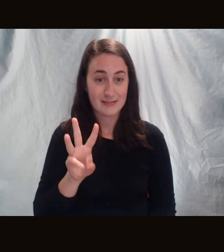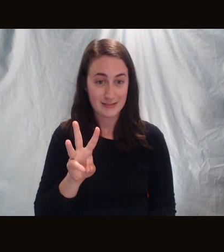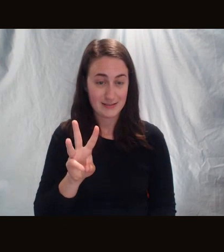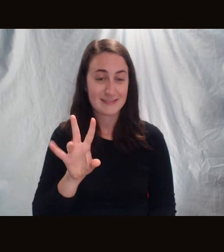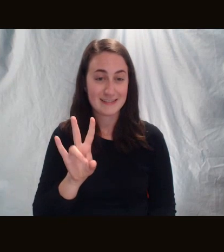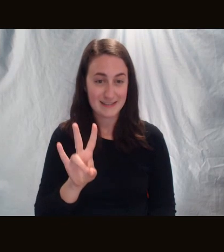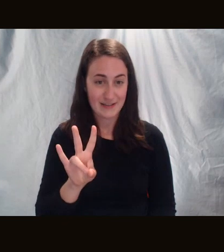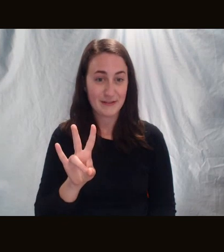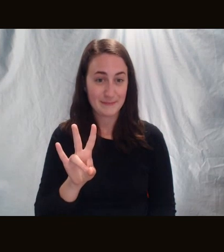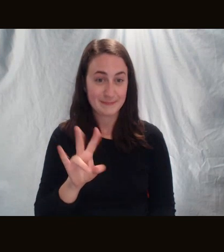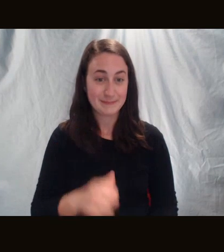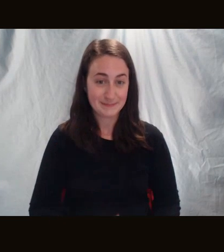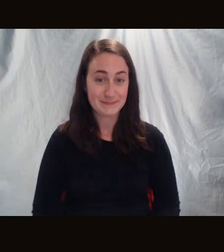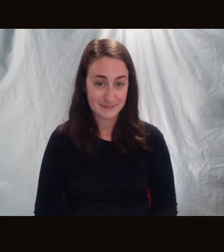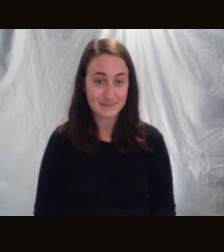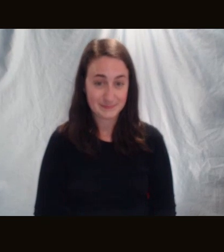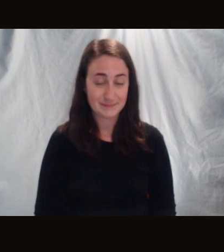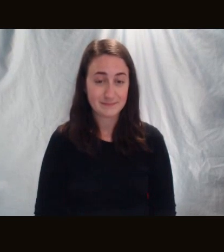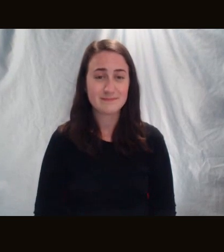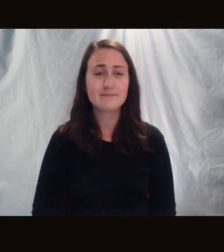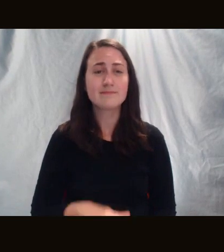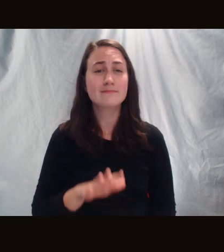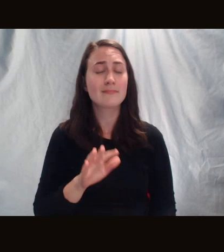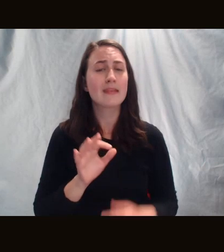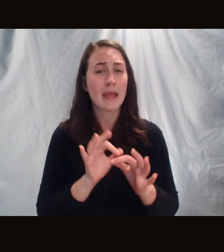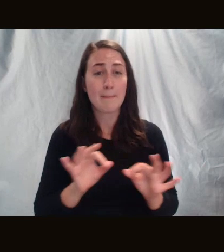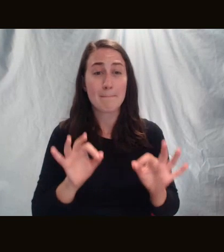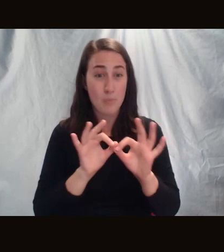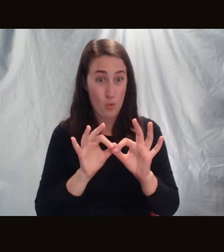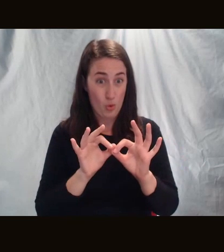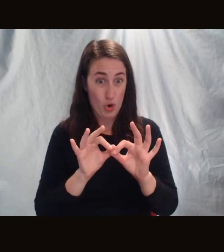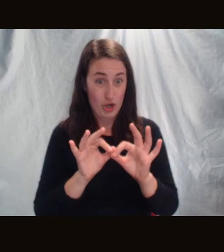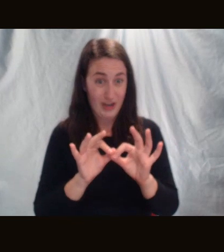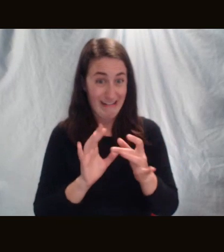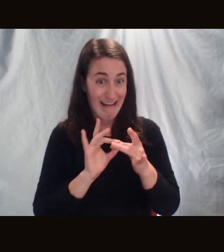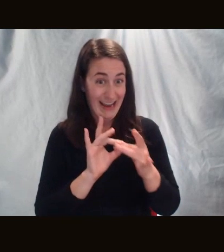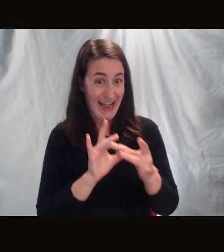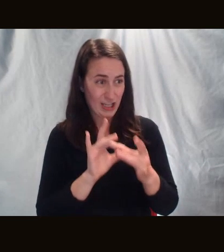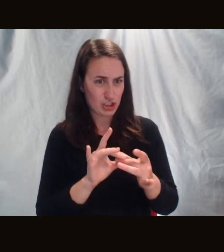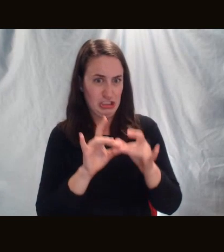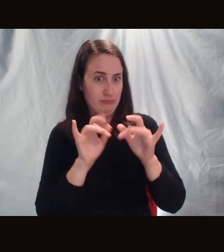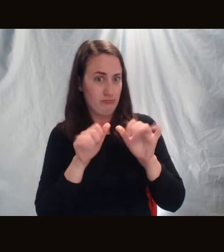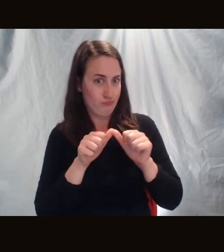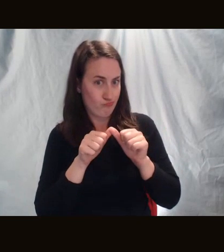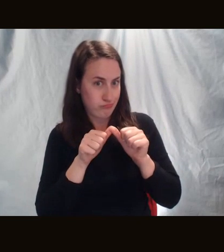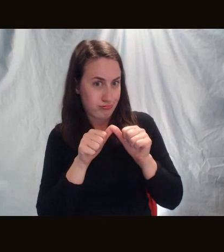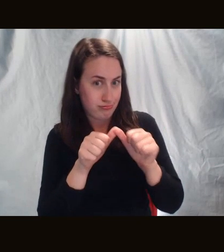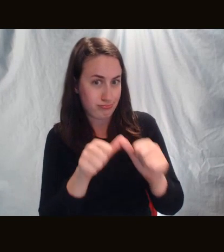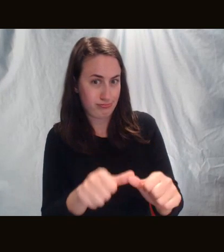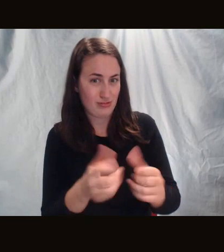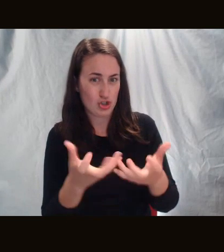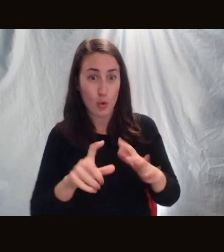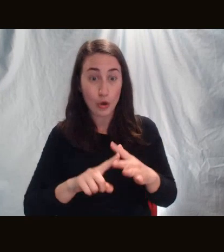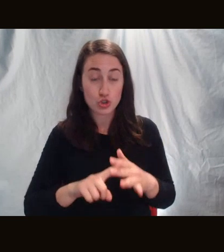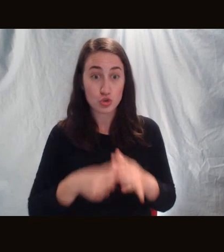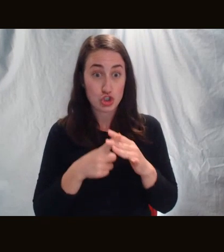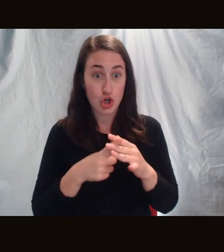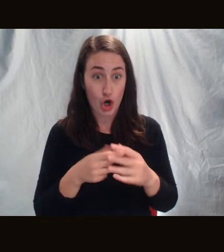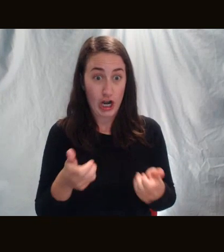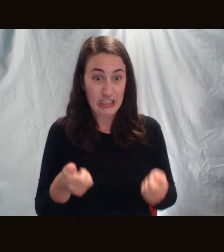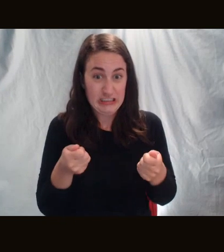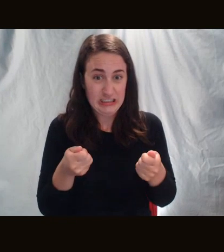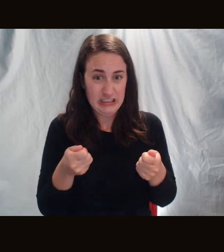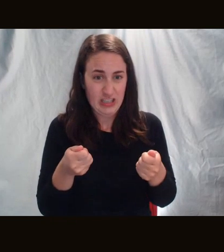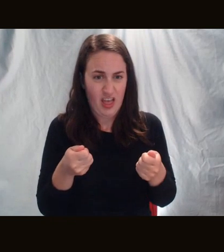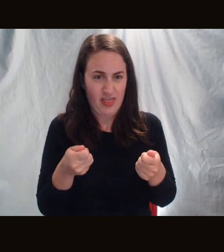5, 6, 7. It's important to keep that connection consistent. You don't want to just start here and then